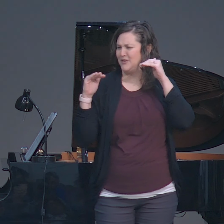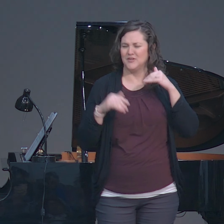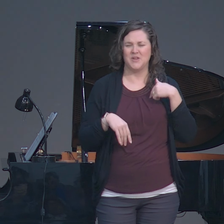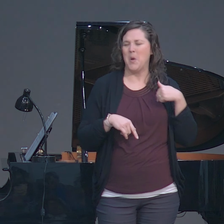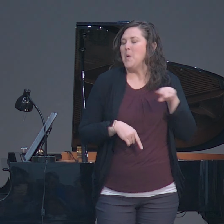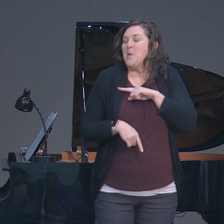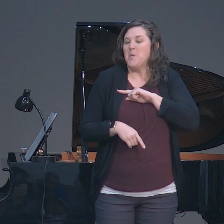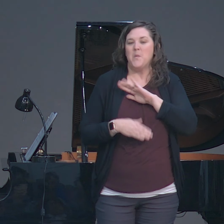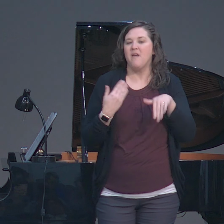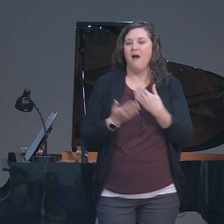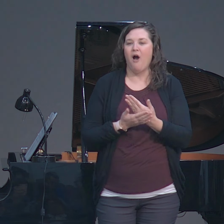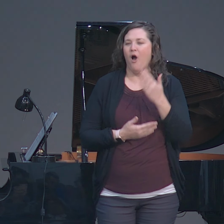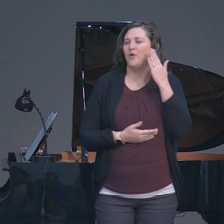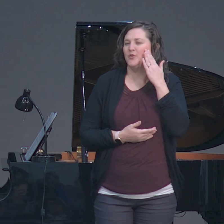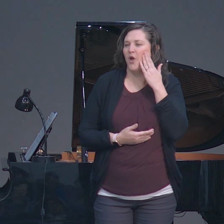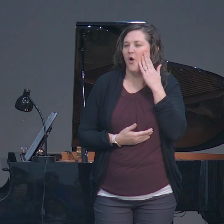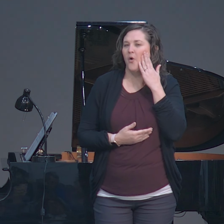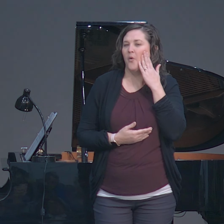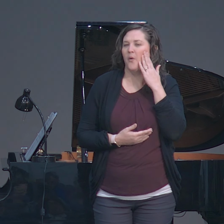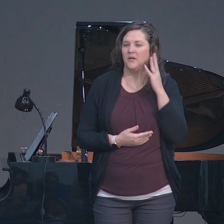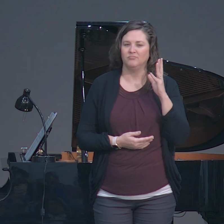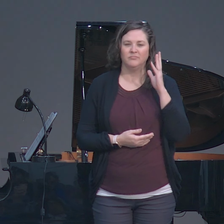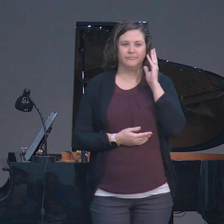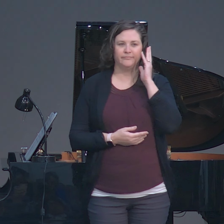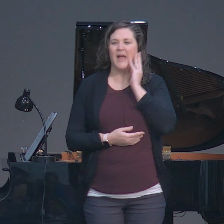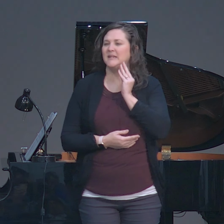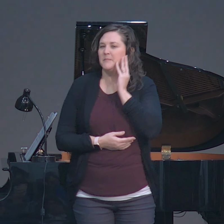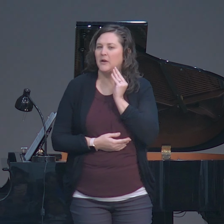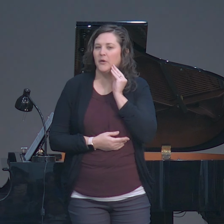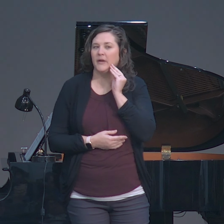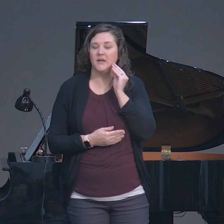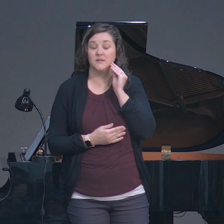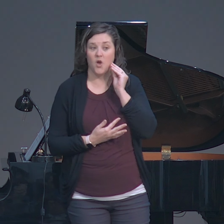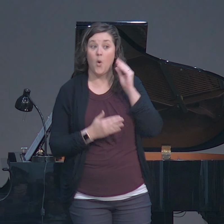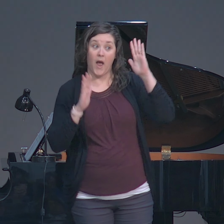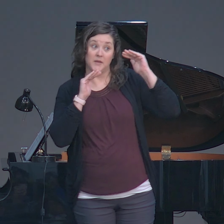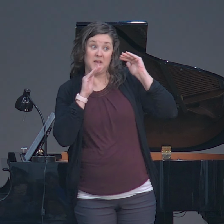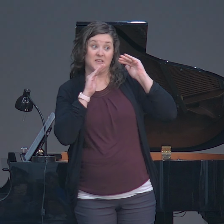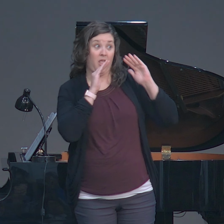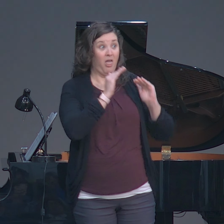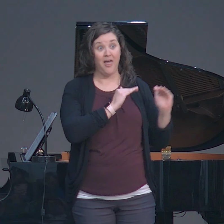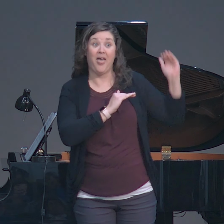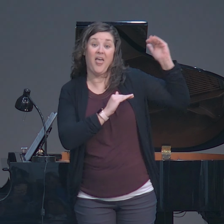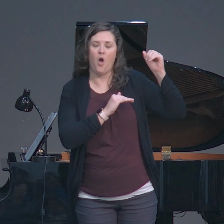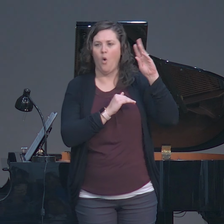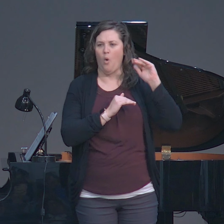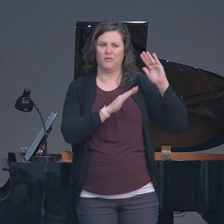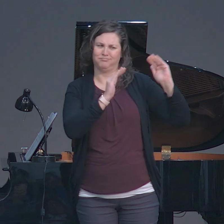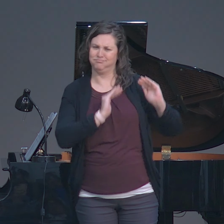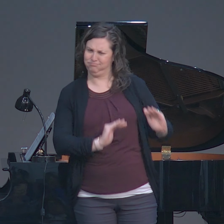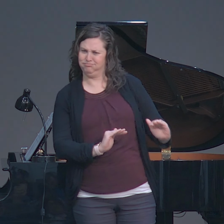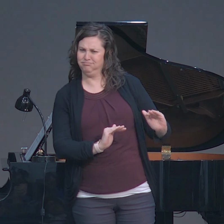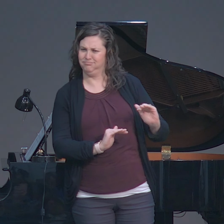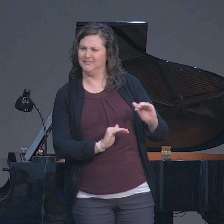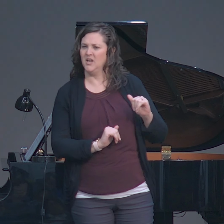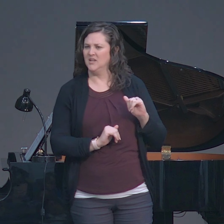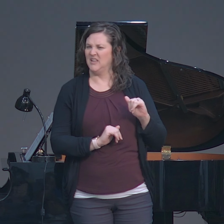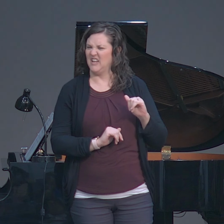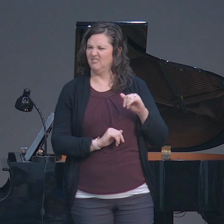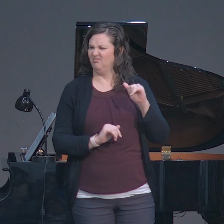like for an experience to either exceed or to fall short of our